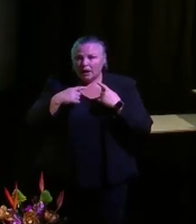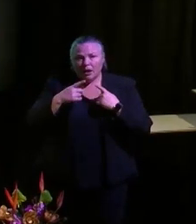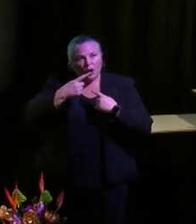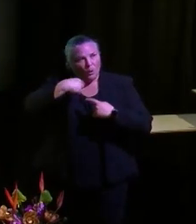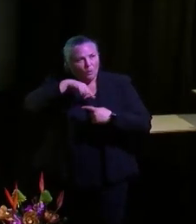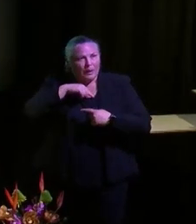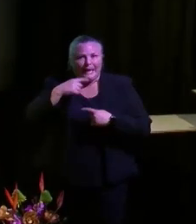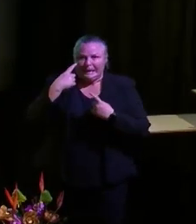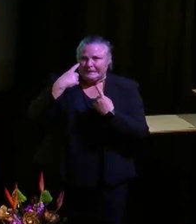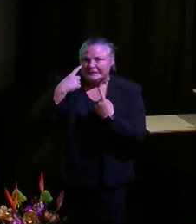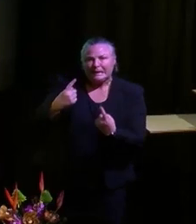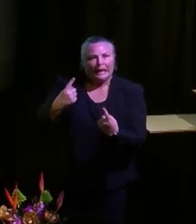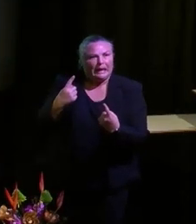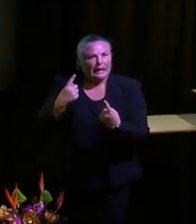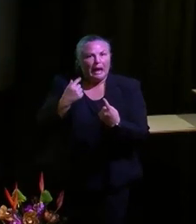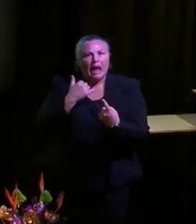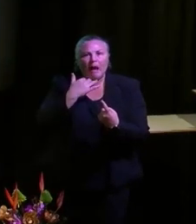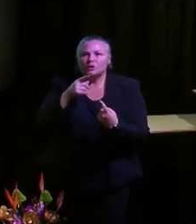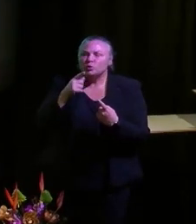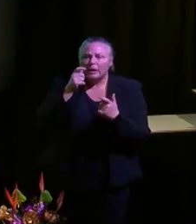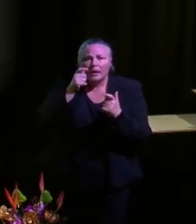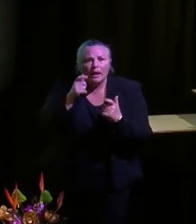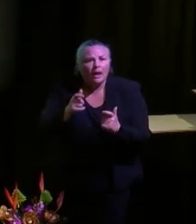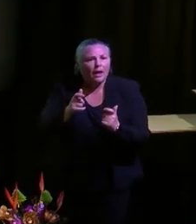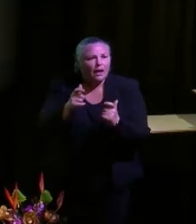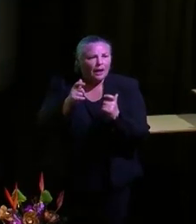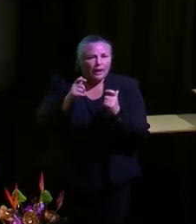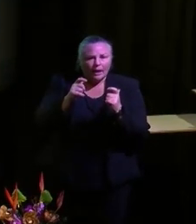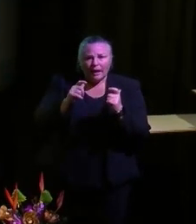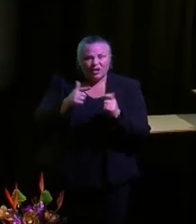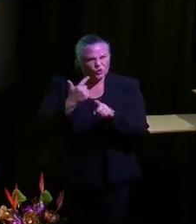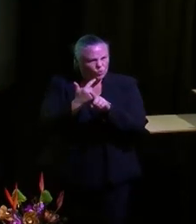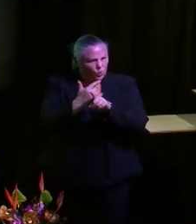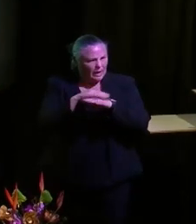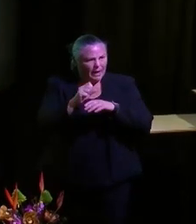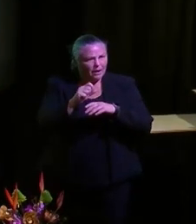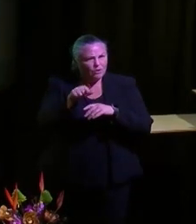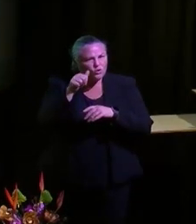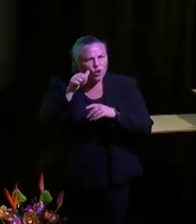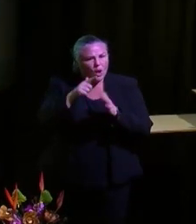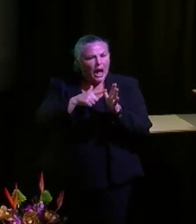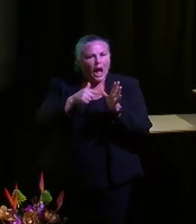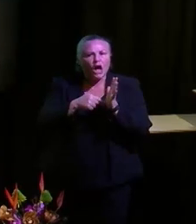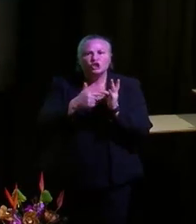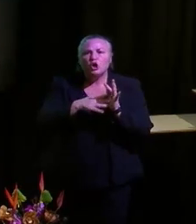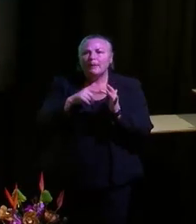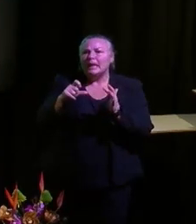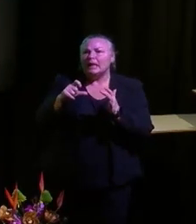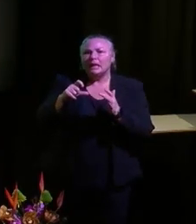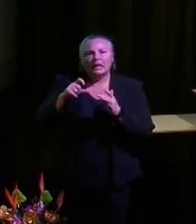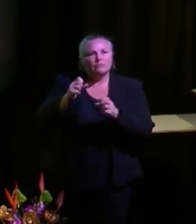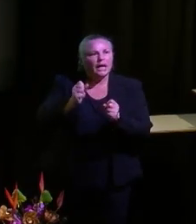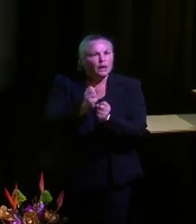took with what you're dealing with, you know, Yuani, you know, dealing with atomic, you know, British atomic explosions in